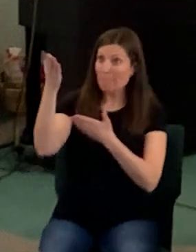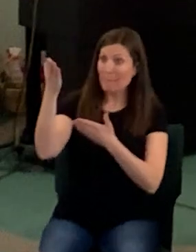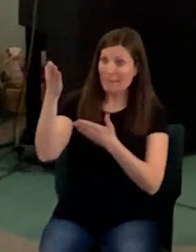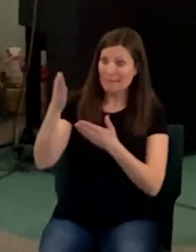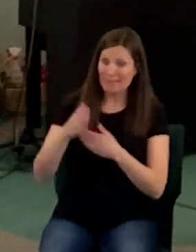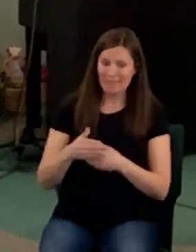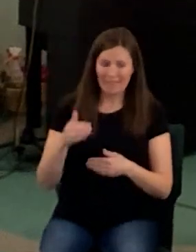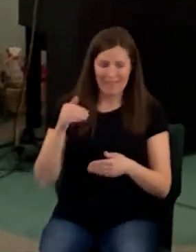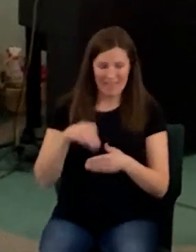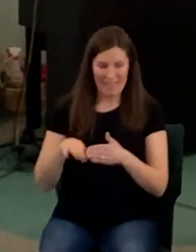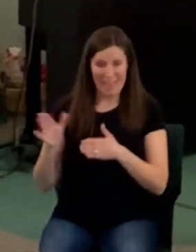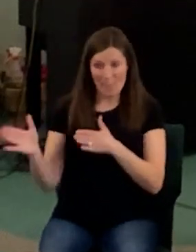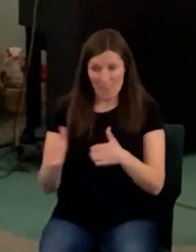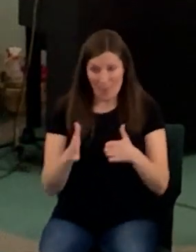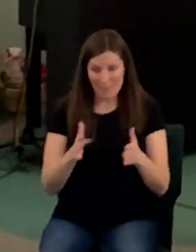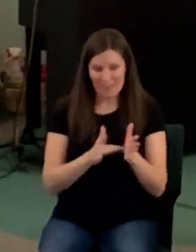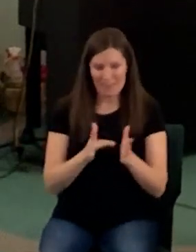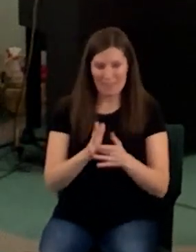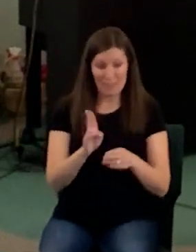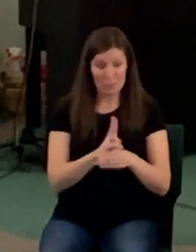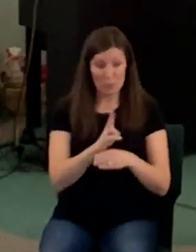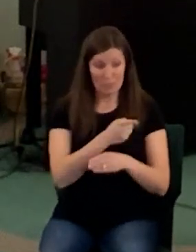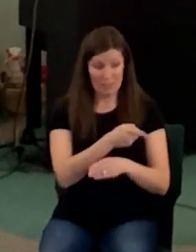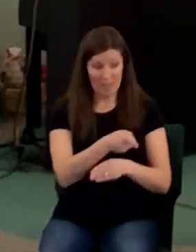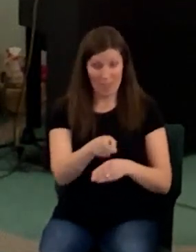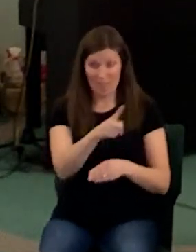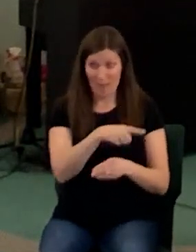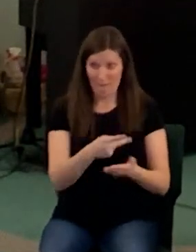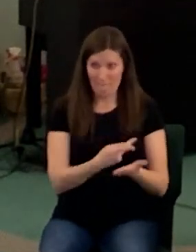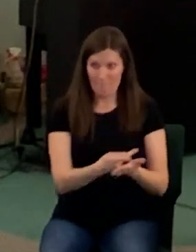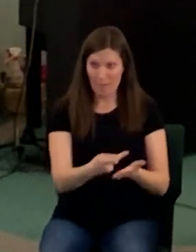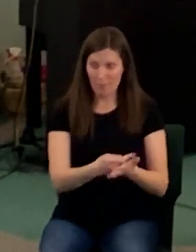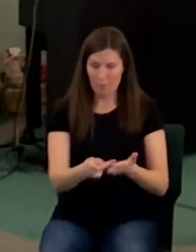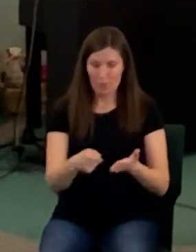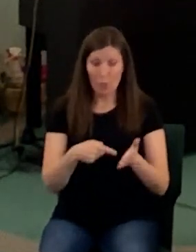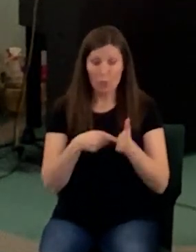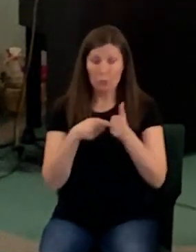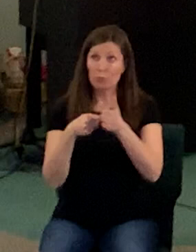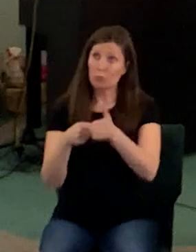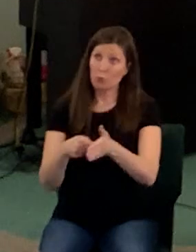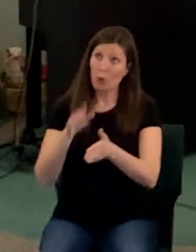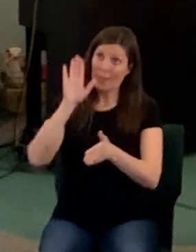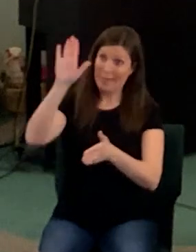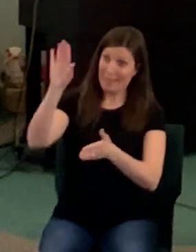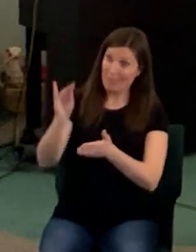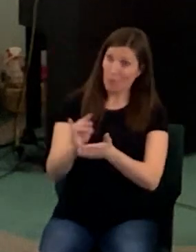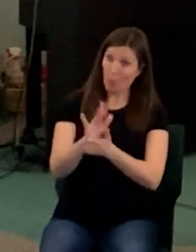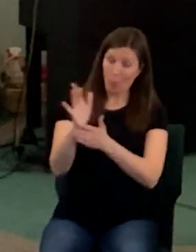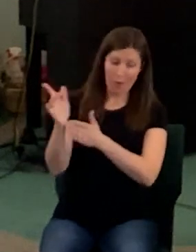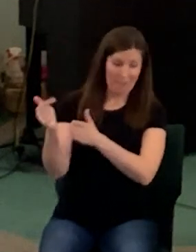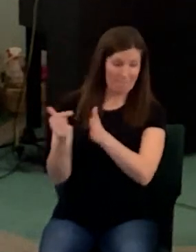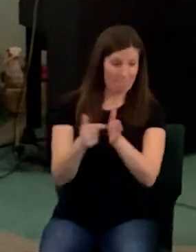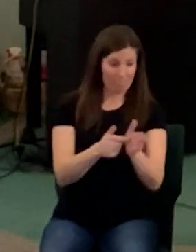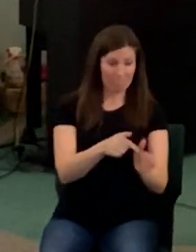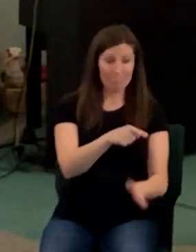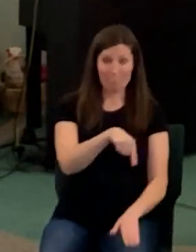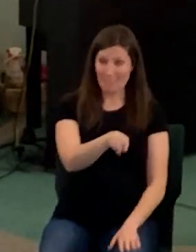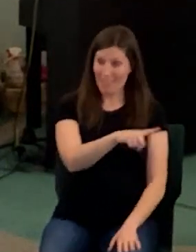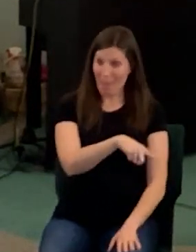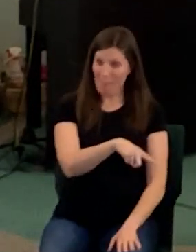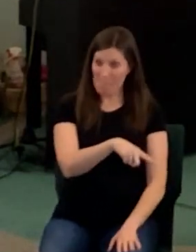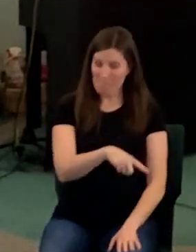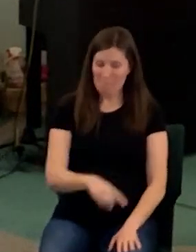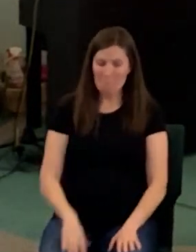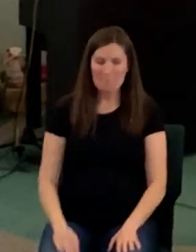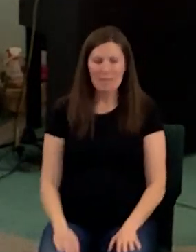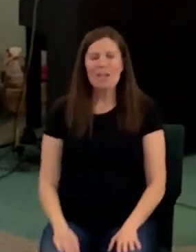And in that process, Jesus uses their failures to show his glory to them. Just